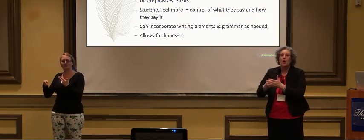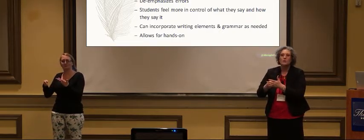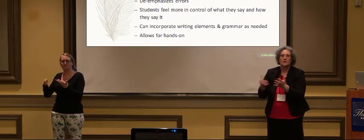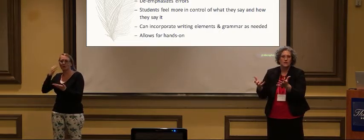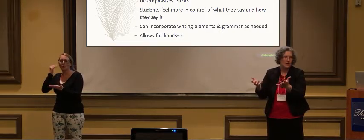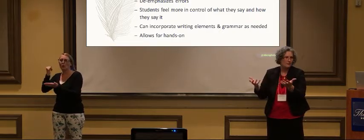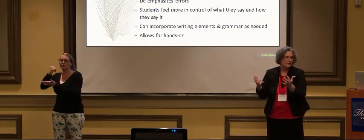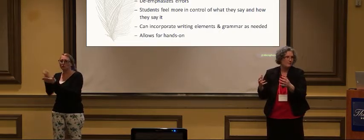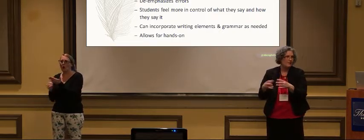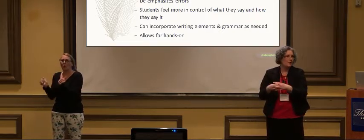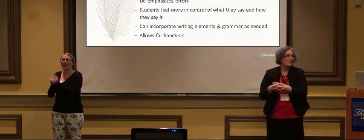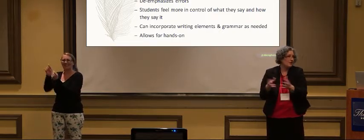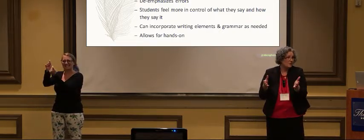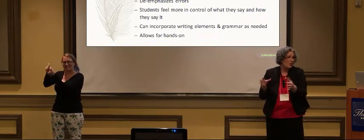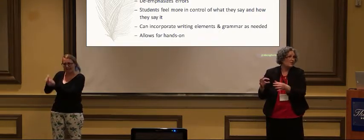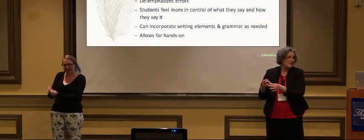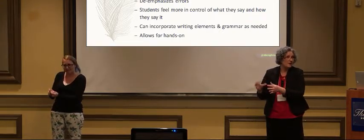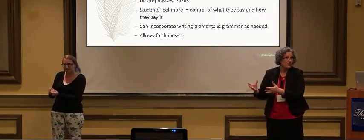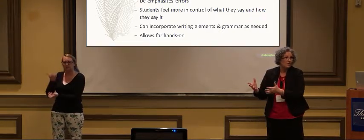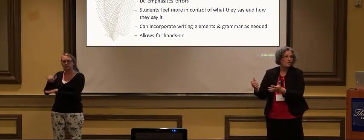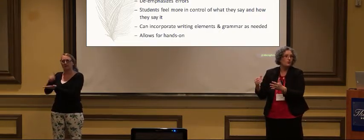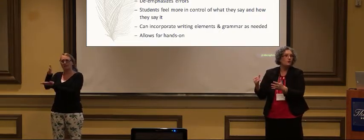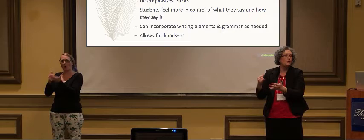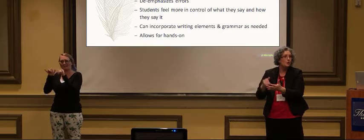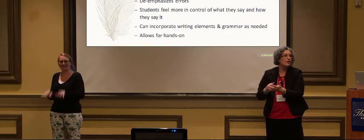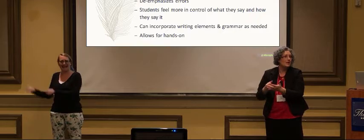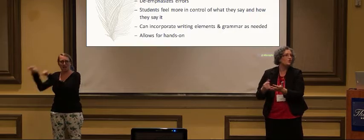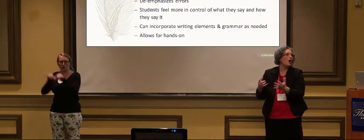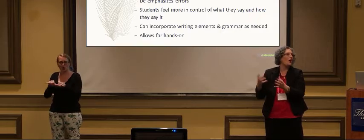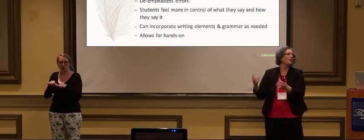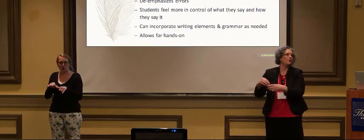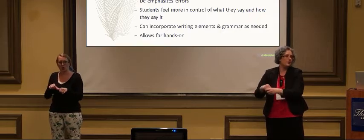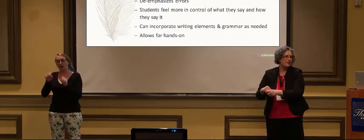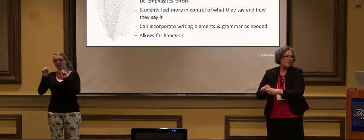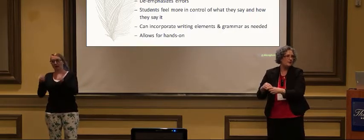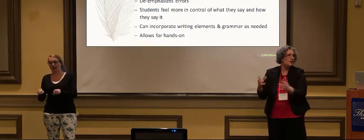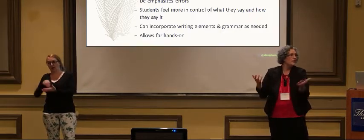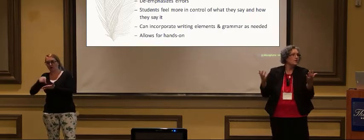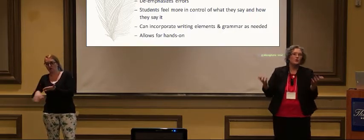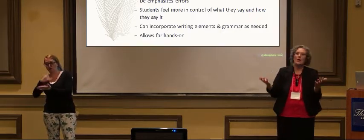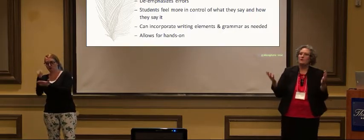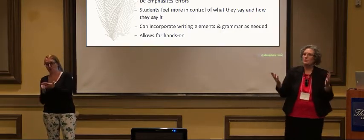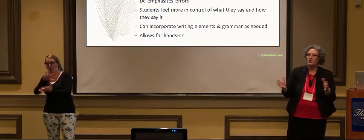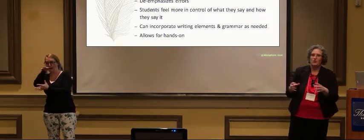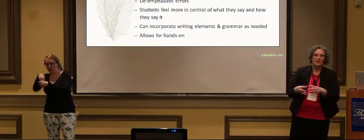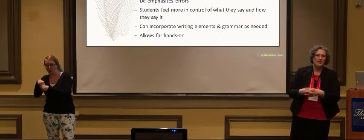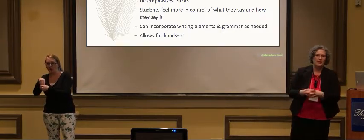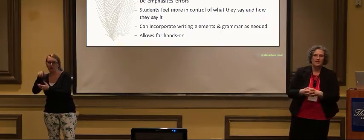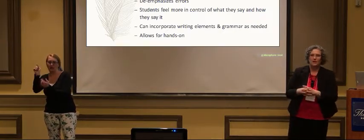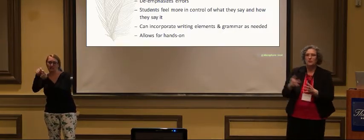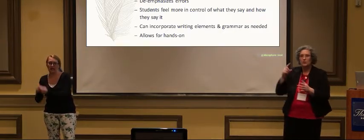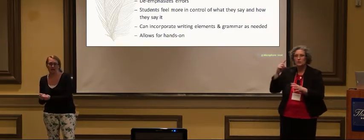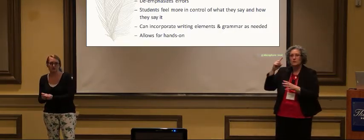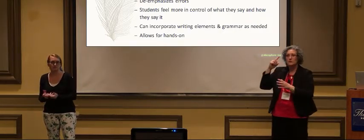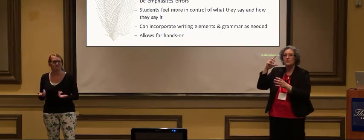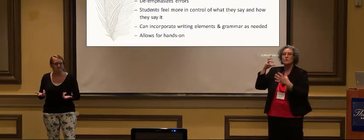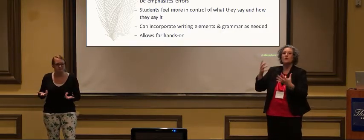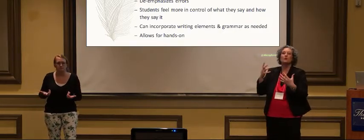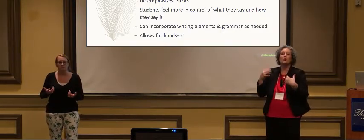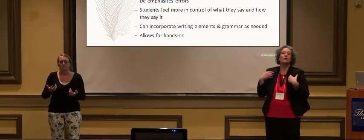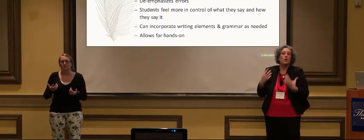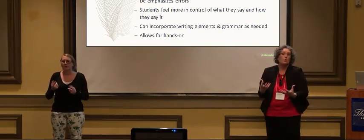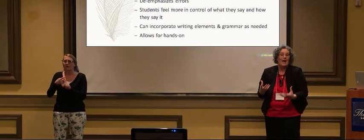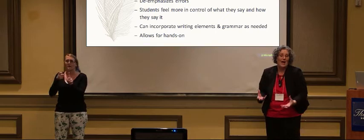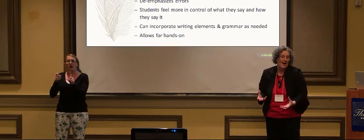you know, draws with details. You know, I mean, that's part of the standard. You know, do the kids draw and include details? There's a lot of rich details that includes